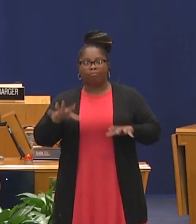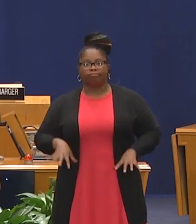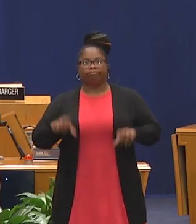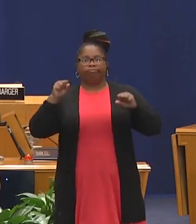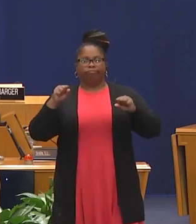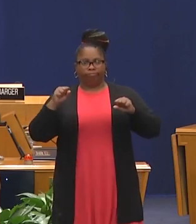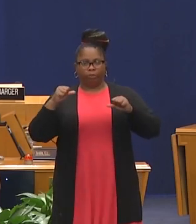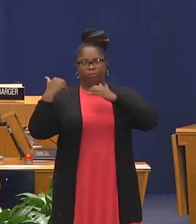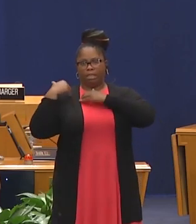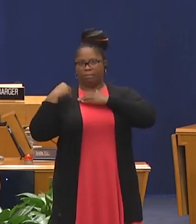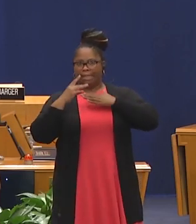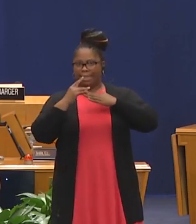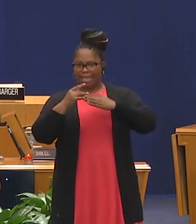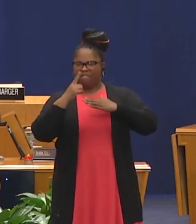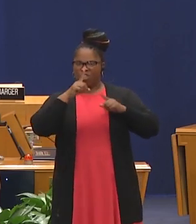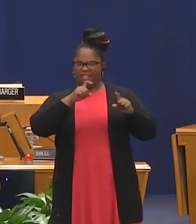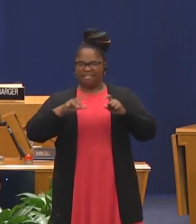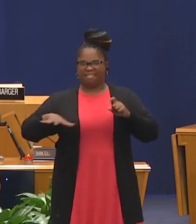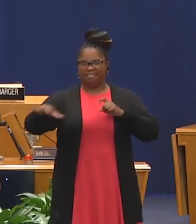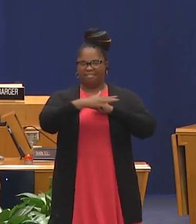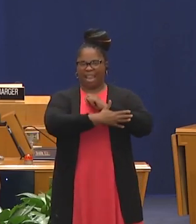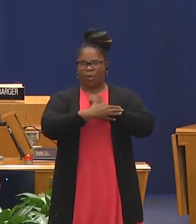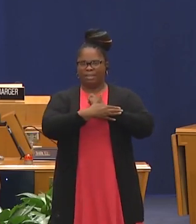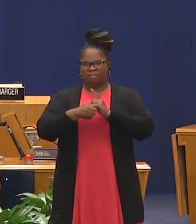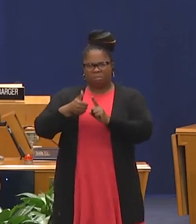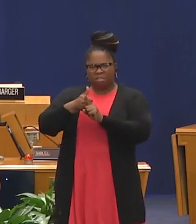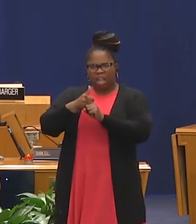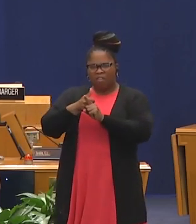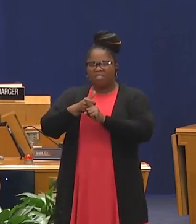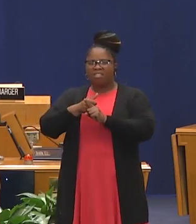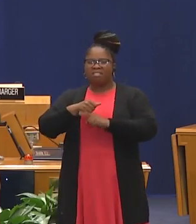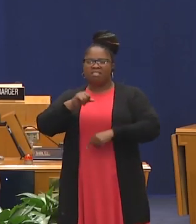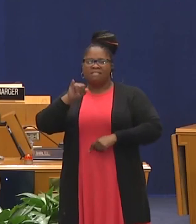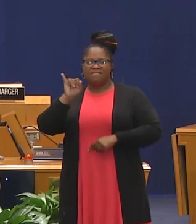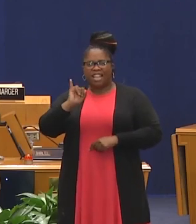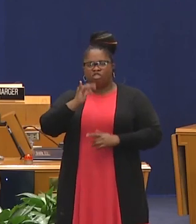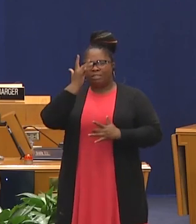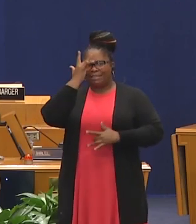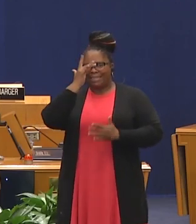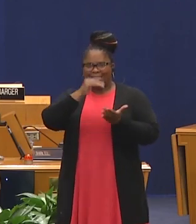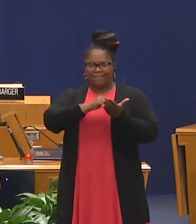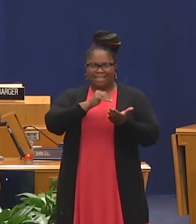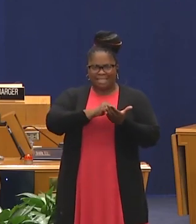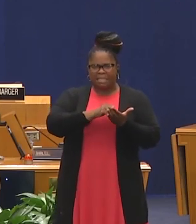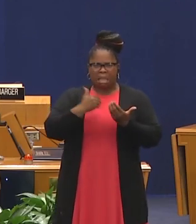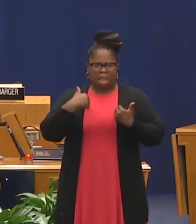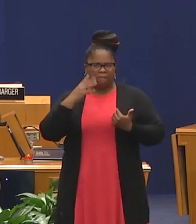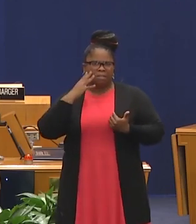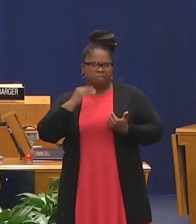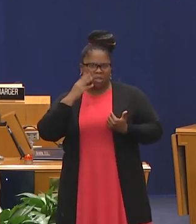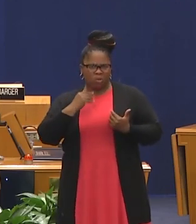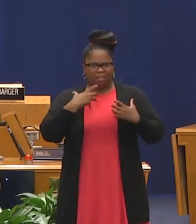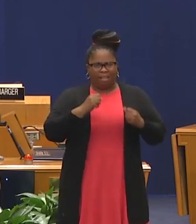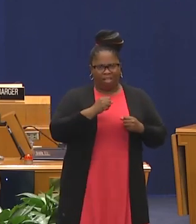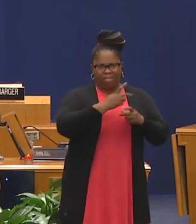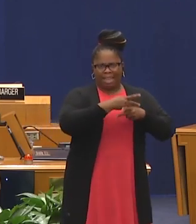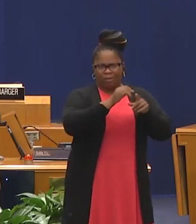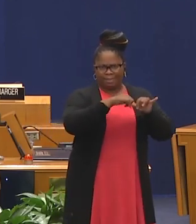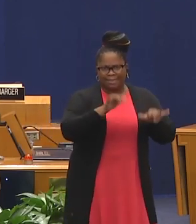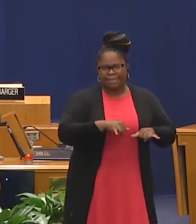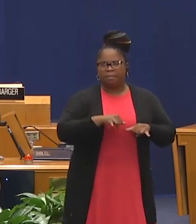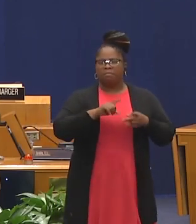the county. He's an infectious disease physician with experience in healthcare systems, epidemiology, and the spread